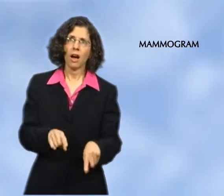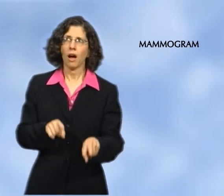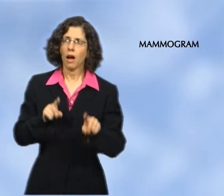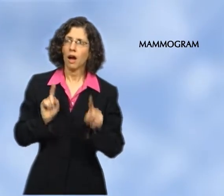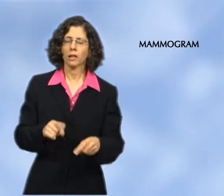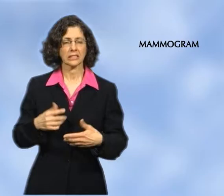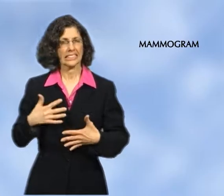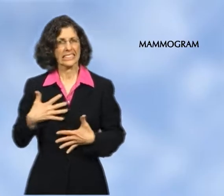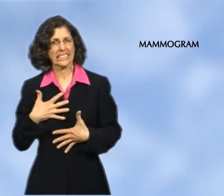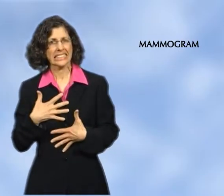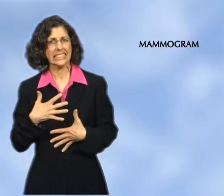annual mammogram.